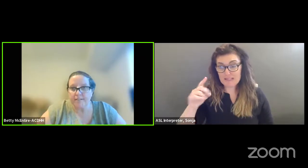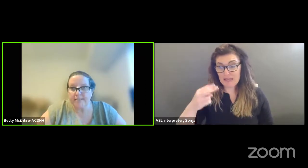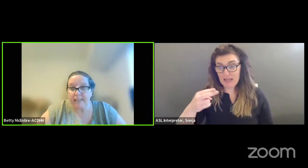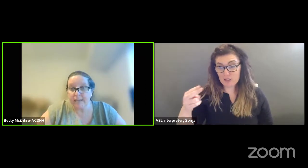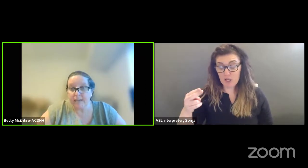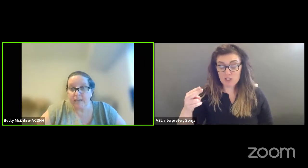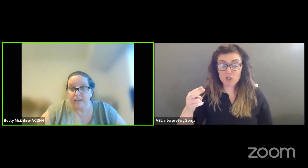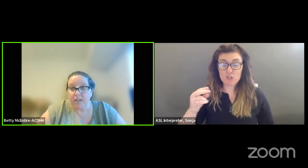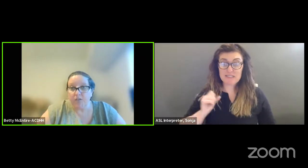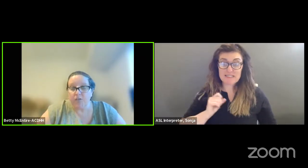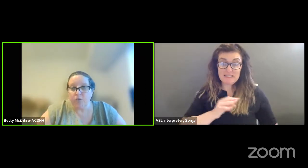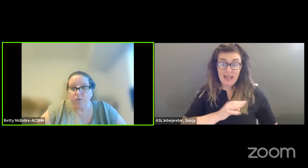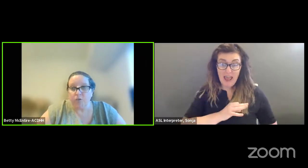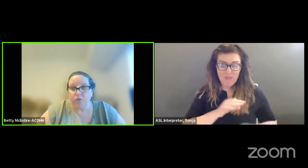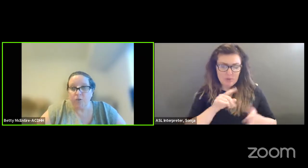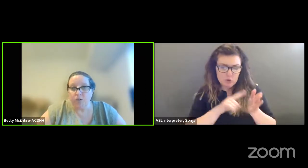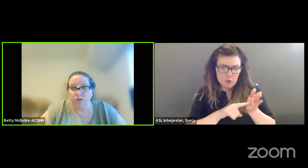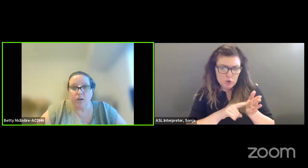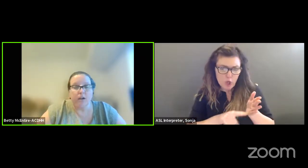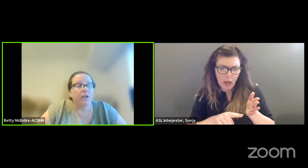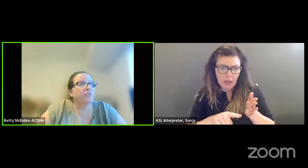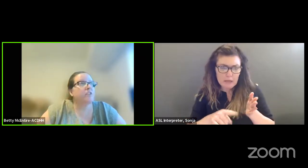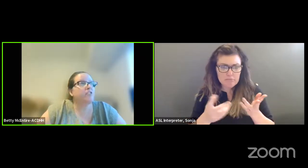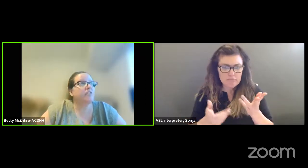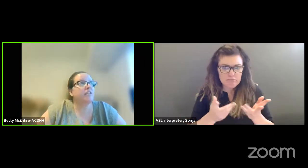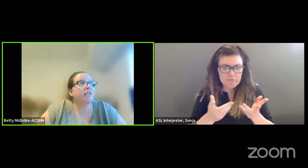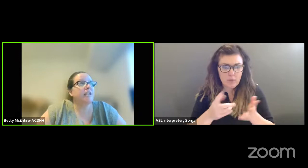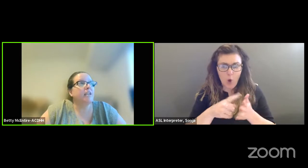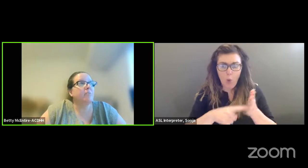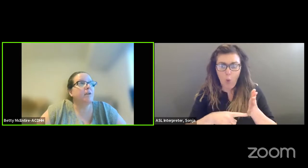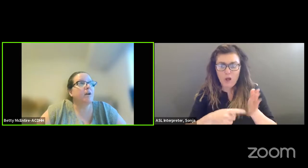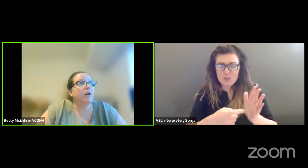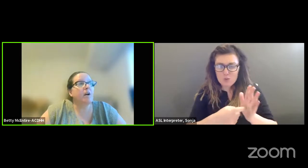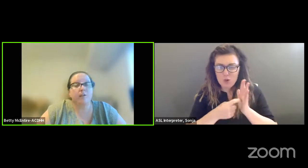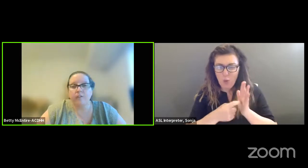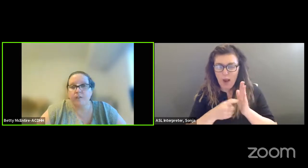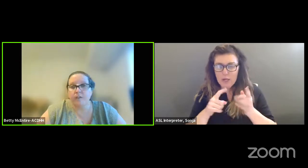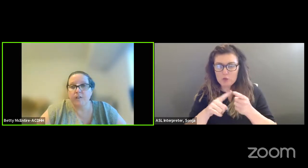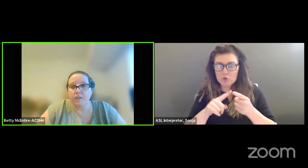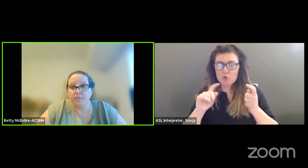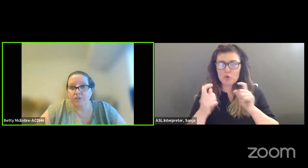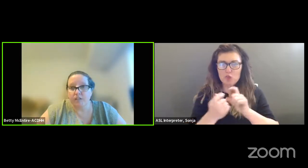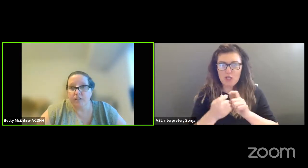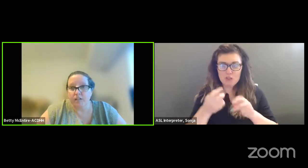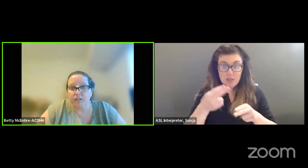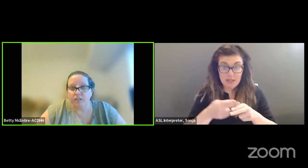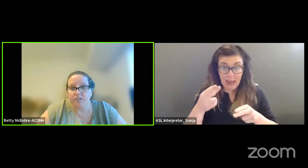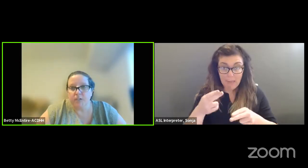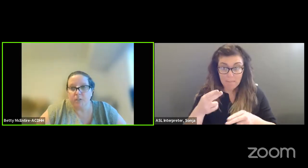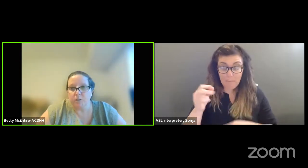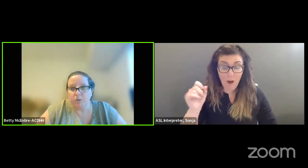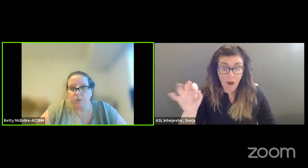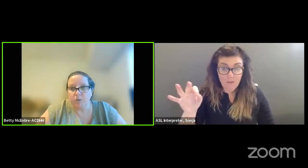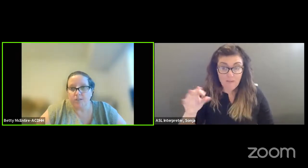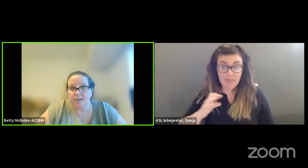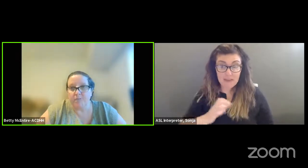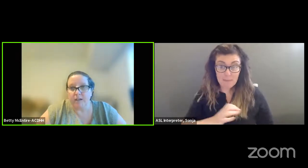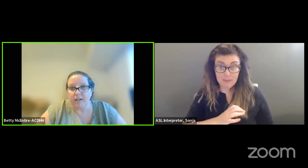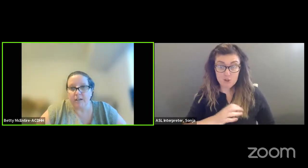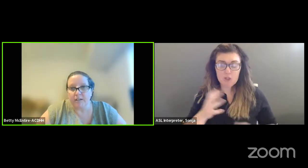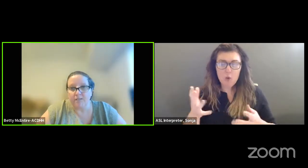what it would take to change the name of the commission to